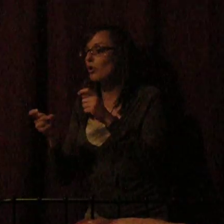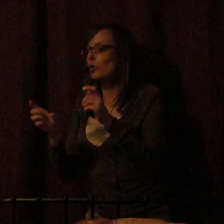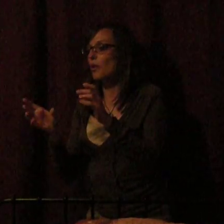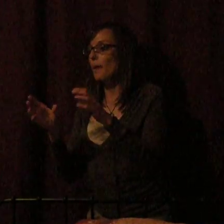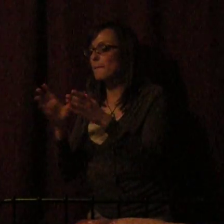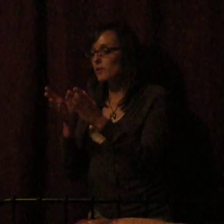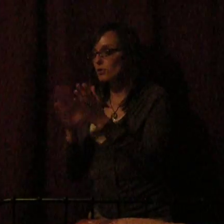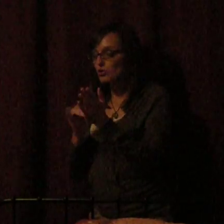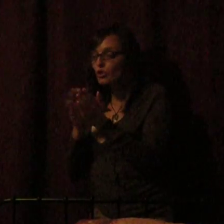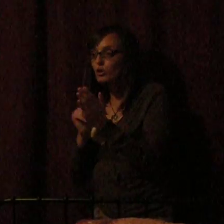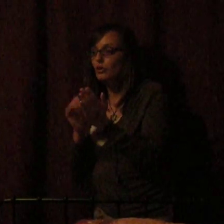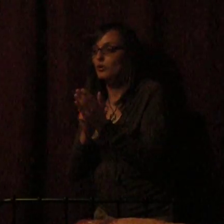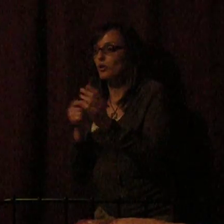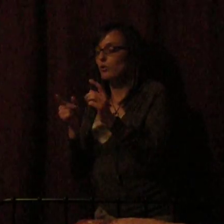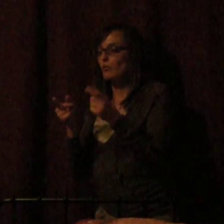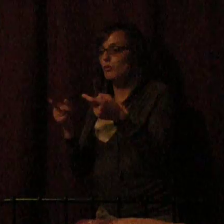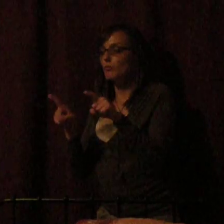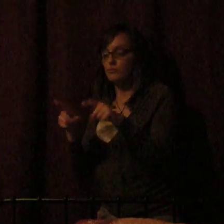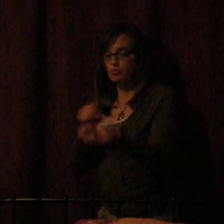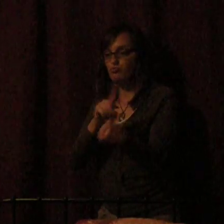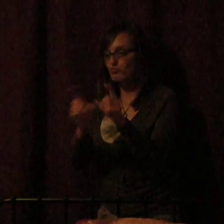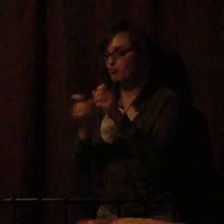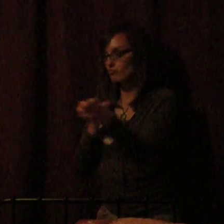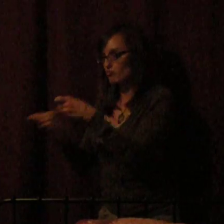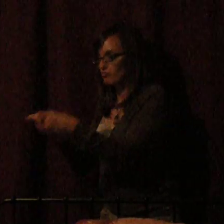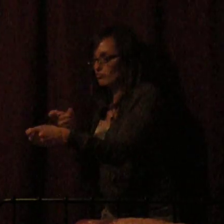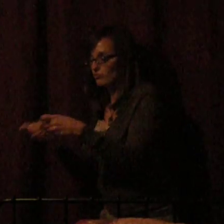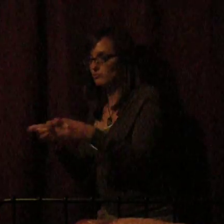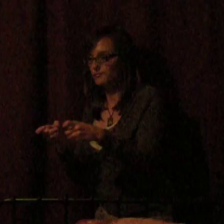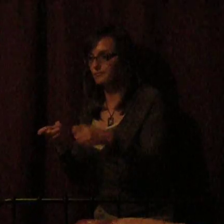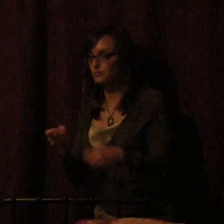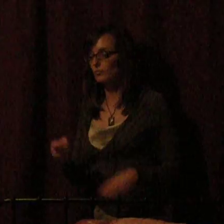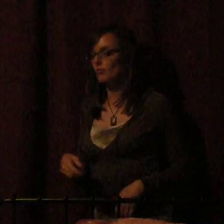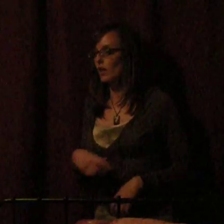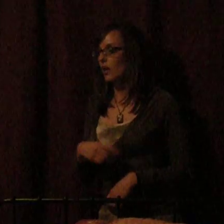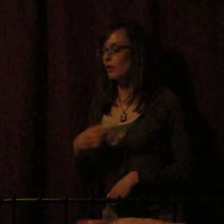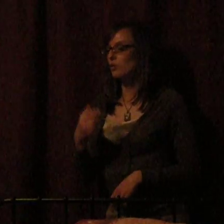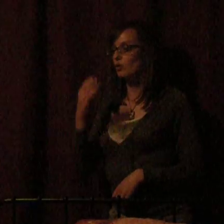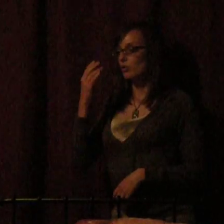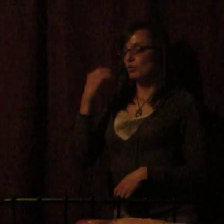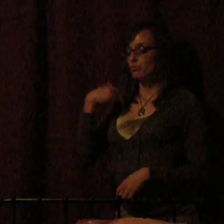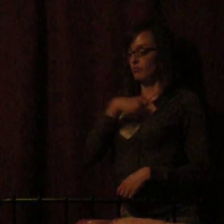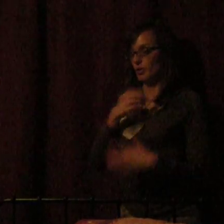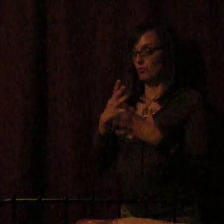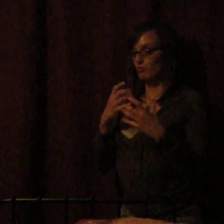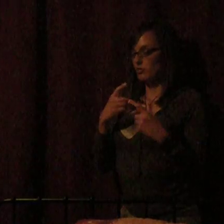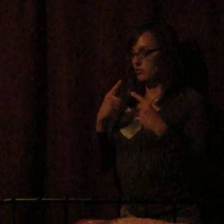Our motivation for this was just good old-fashioned scientific inquisitiveness.